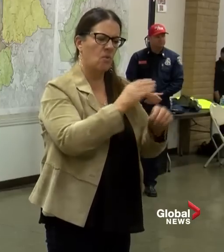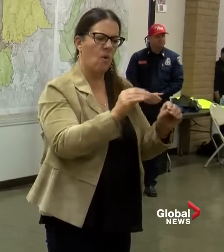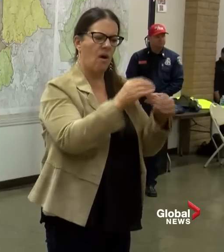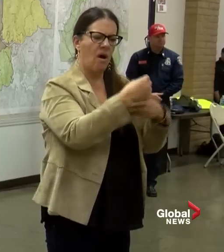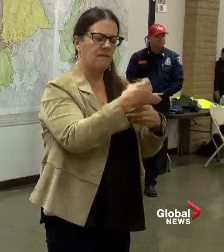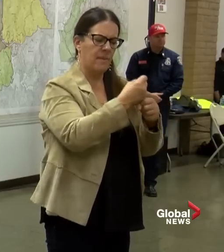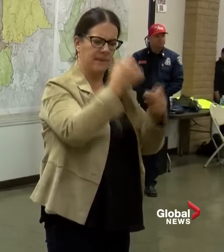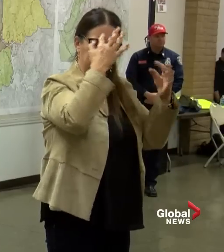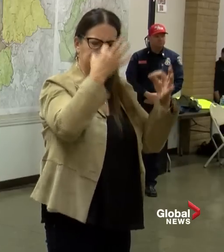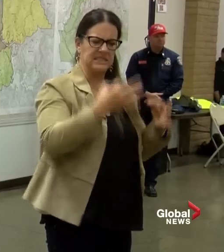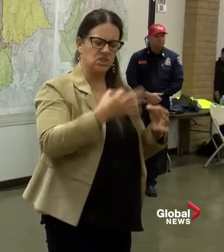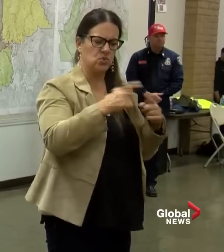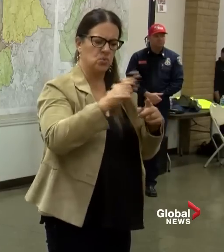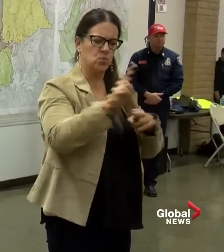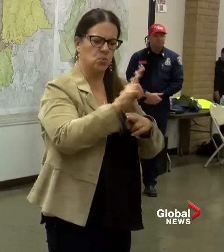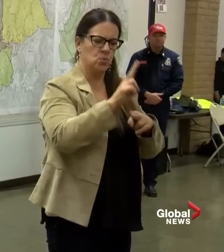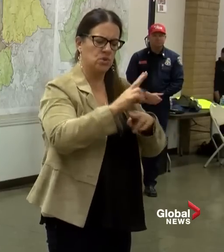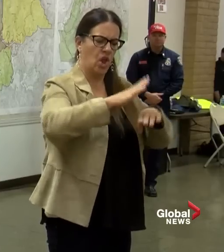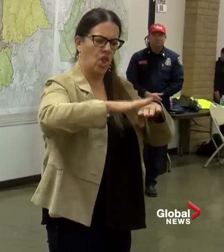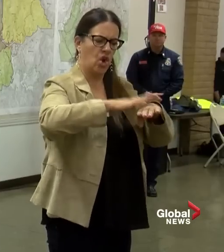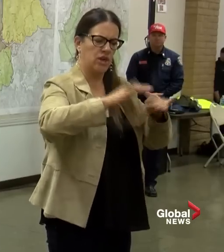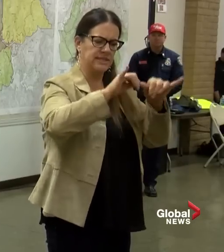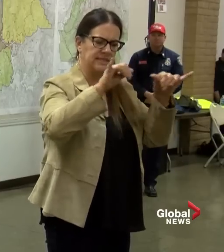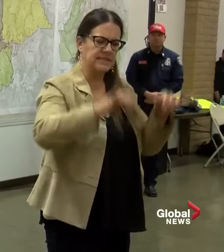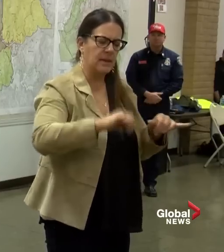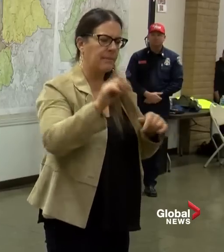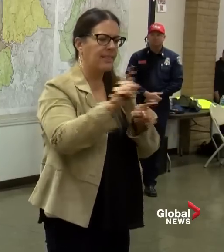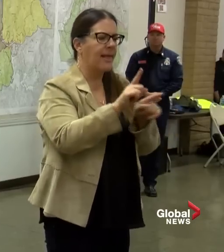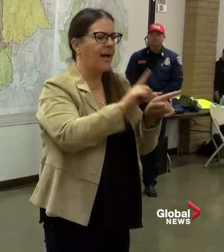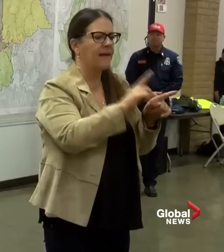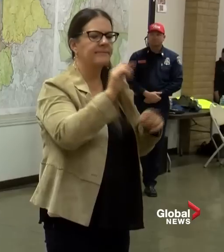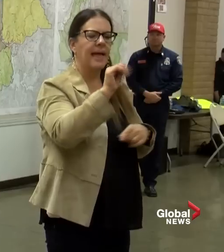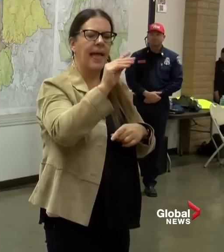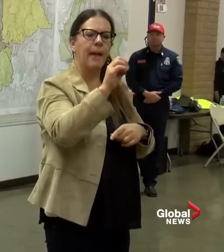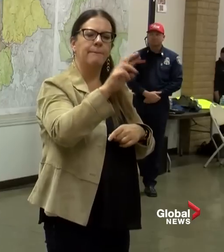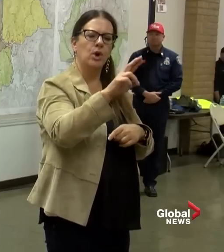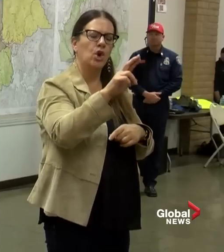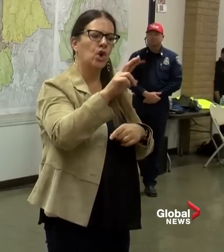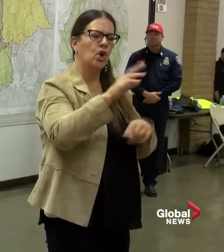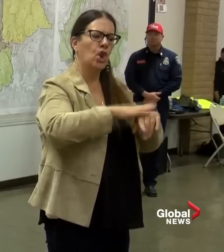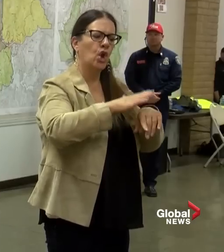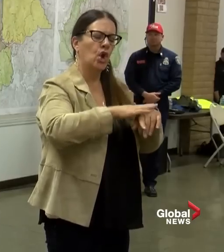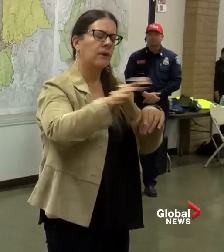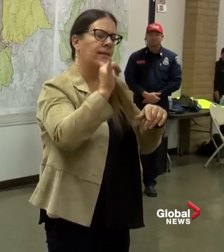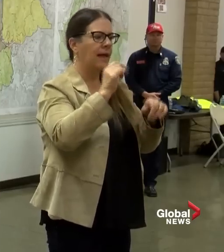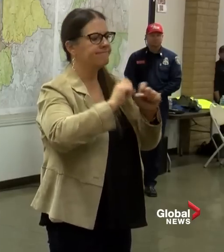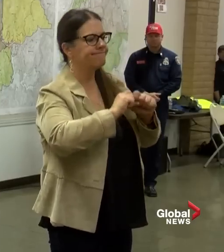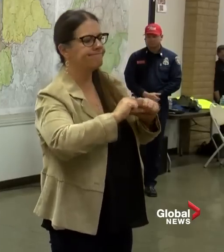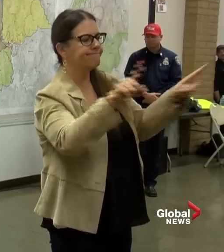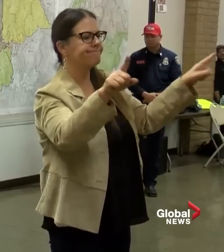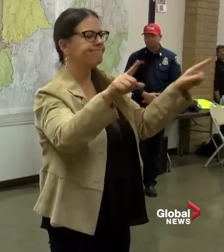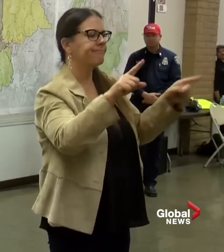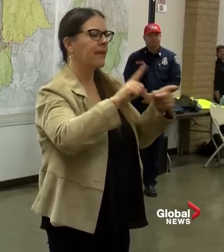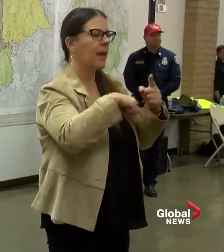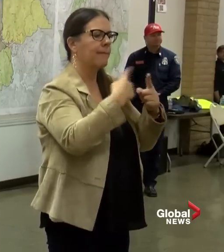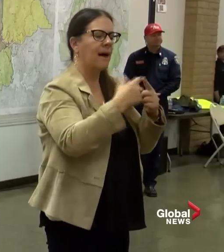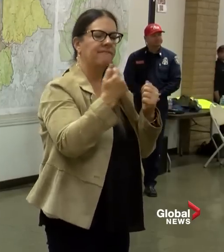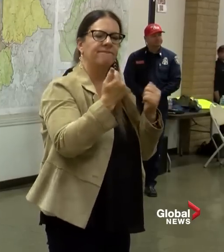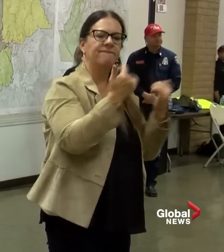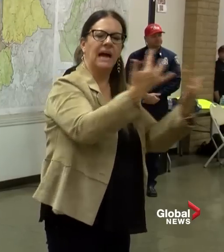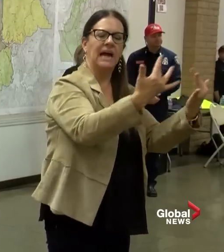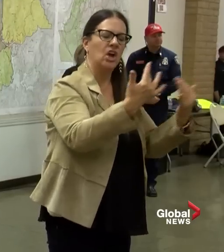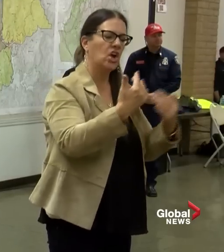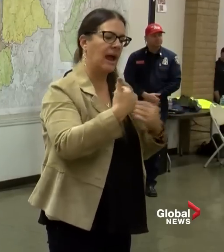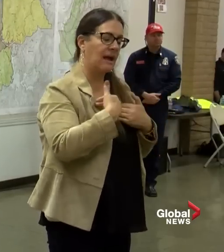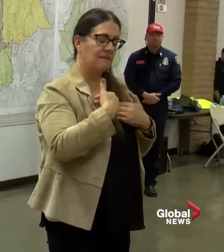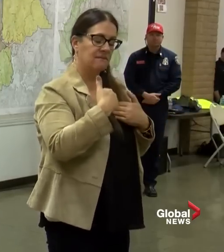make the decision to use an alert system like an Amber alert system that goes to everyone to alert about a fire? And has